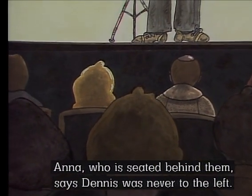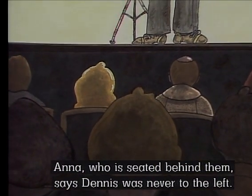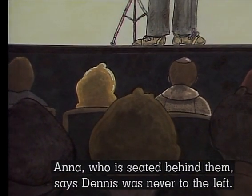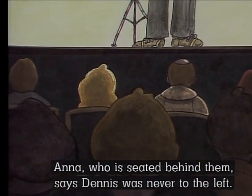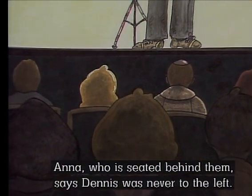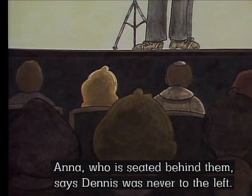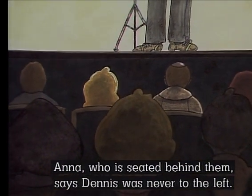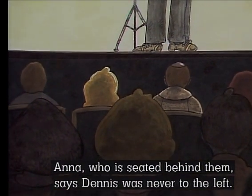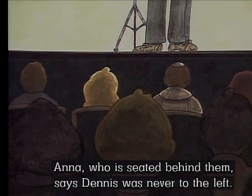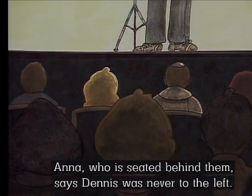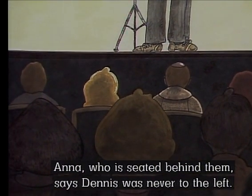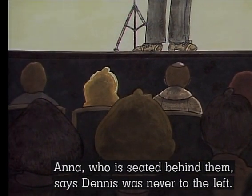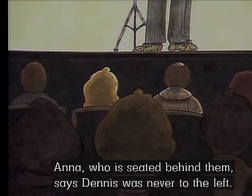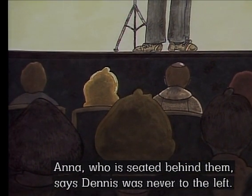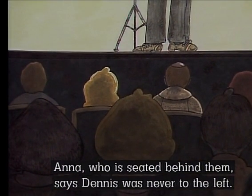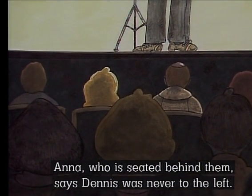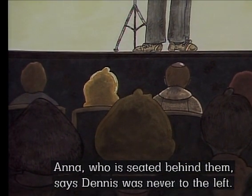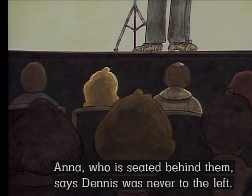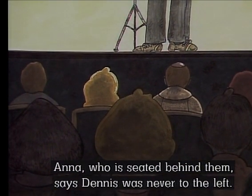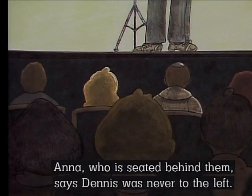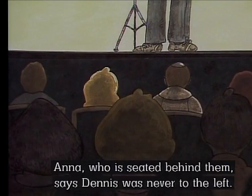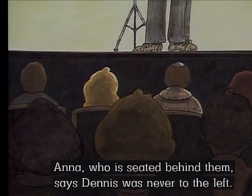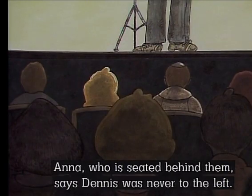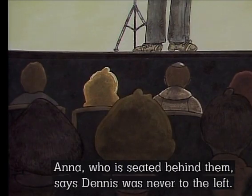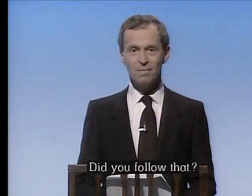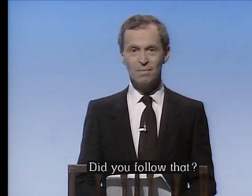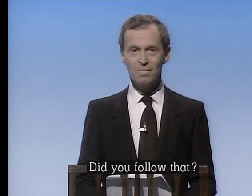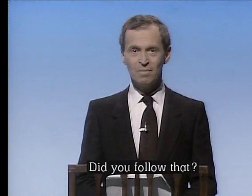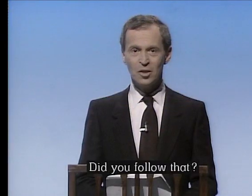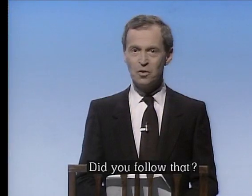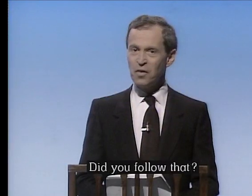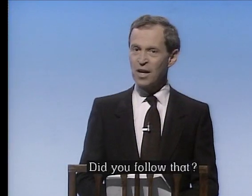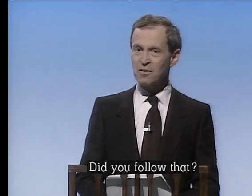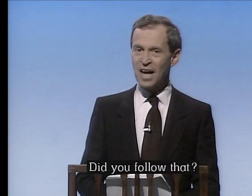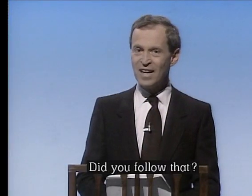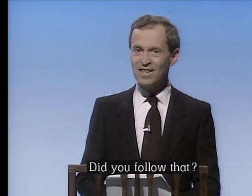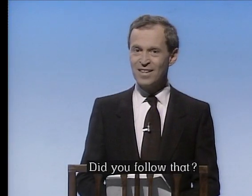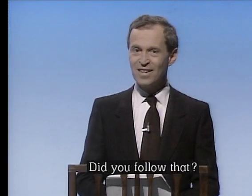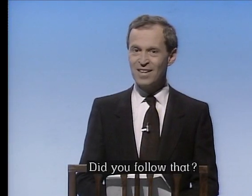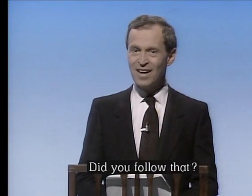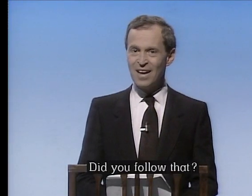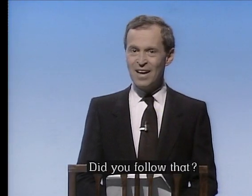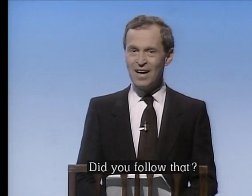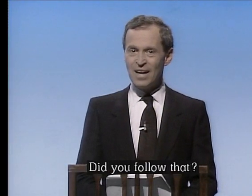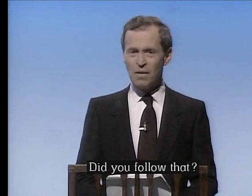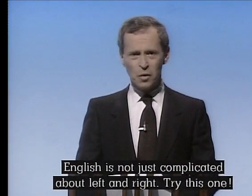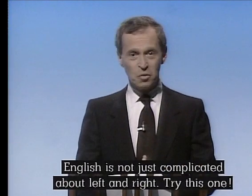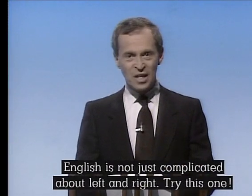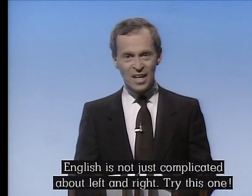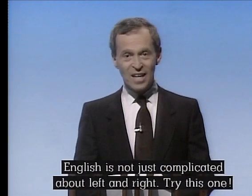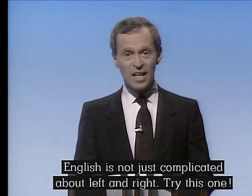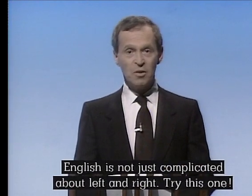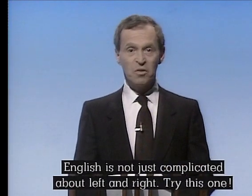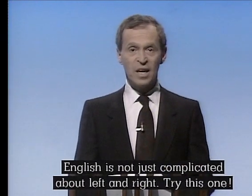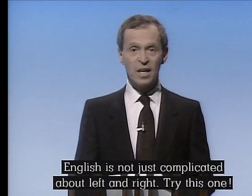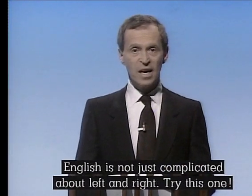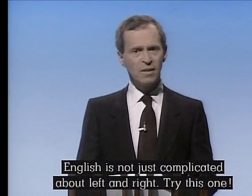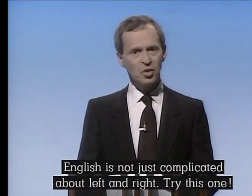disagrees with me. Dennis was never to the left of his wife. Did you follow that? If you did, and you think English